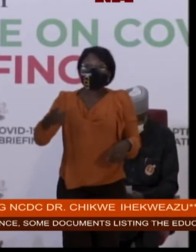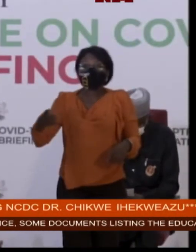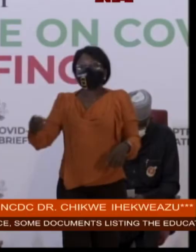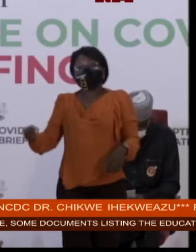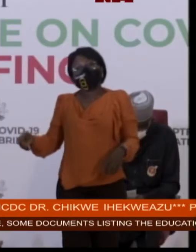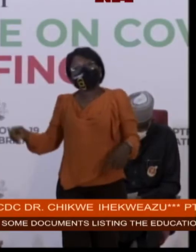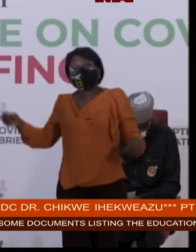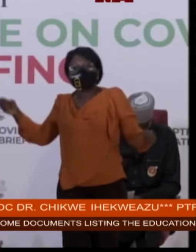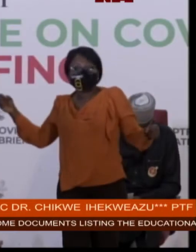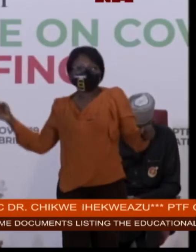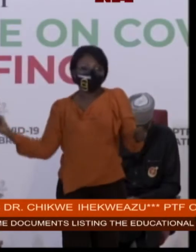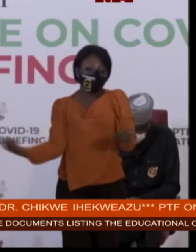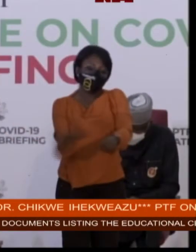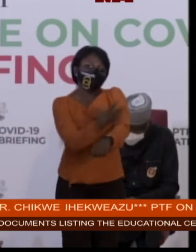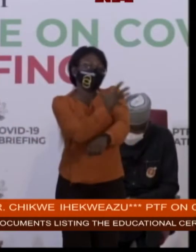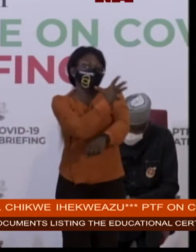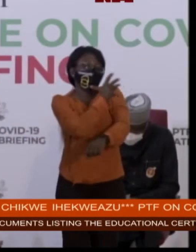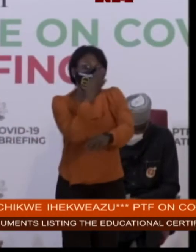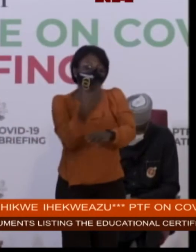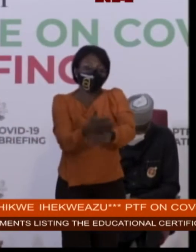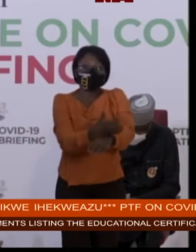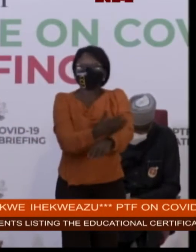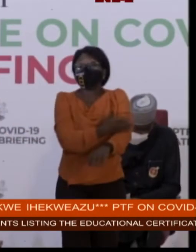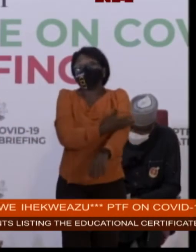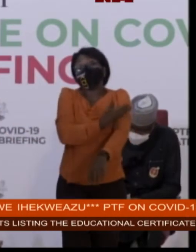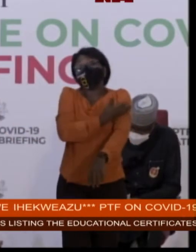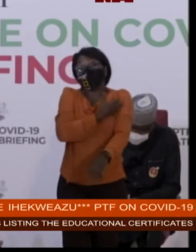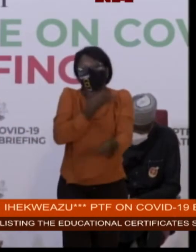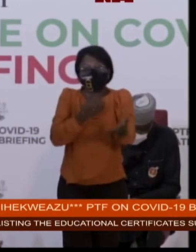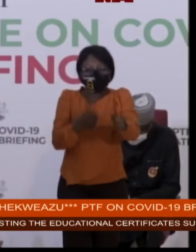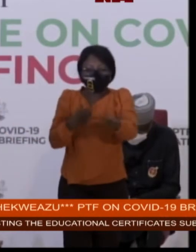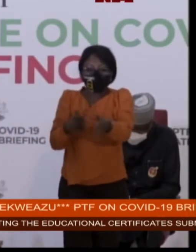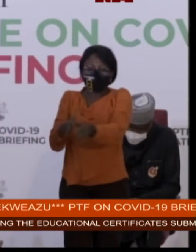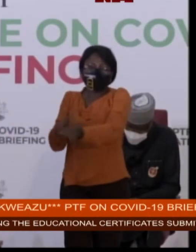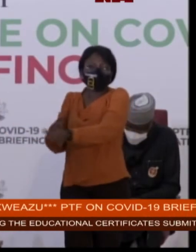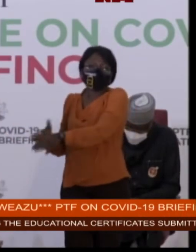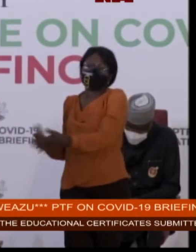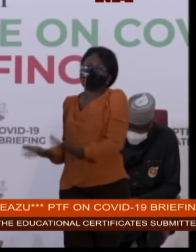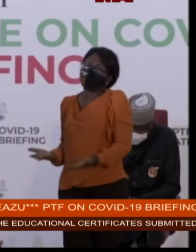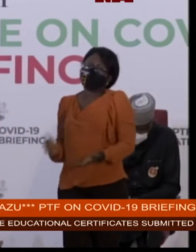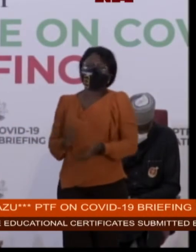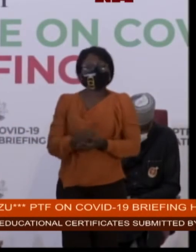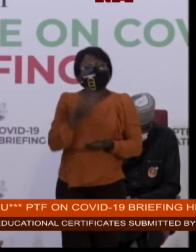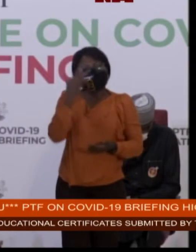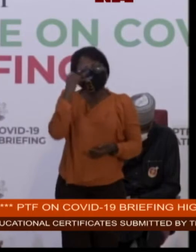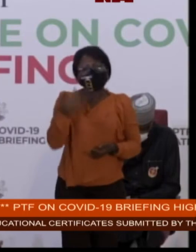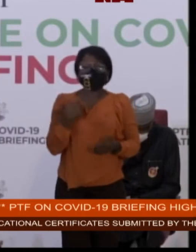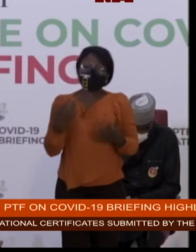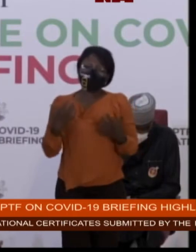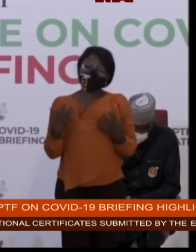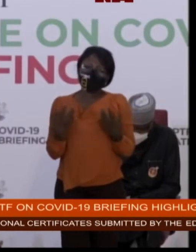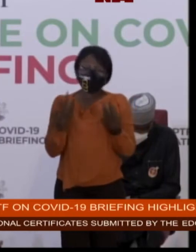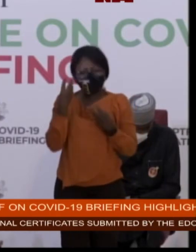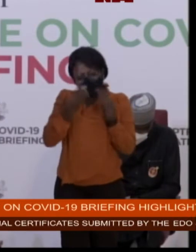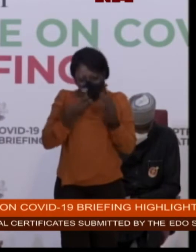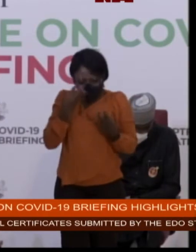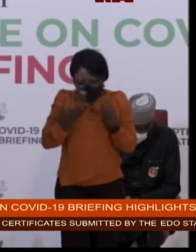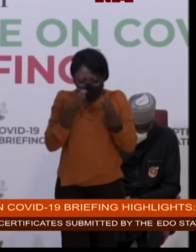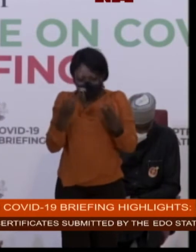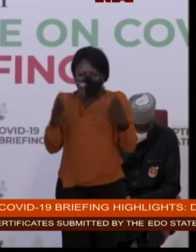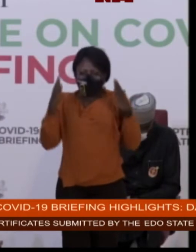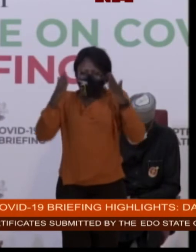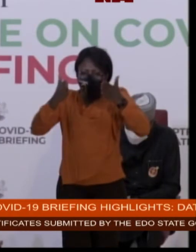in severe cases and deaths. They always lag by a couple of weeks, and that's really why we're focusing